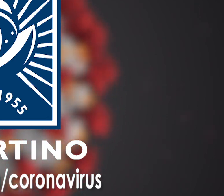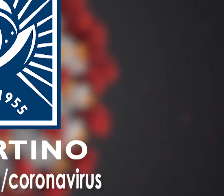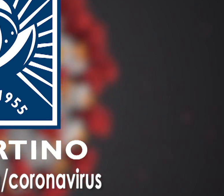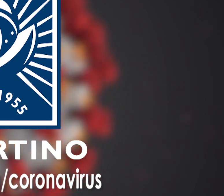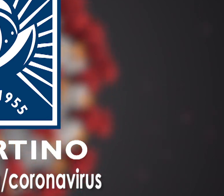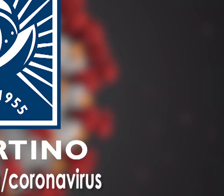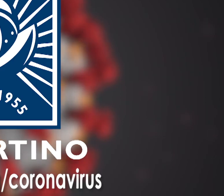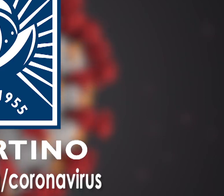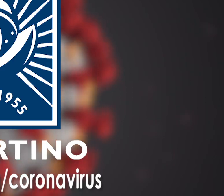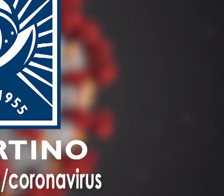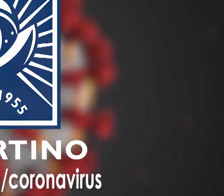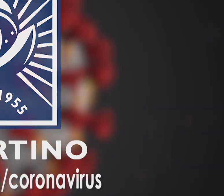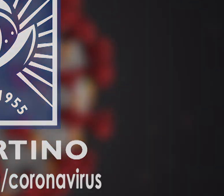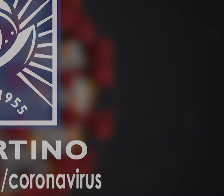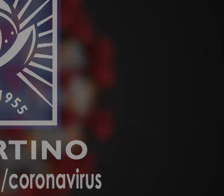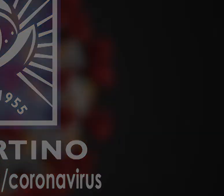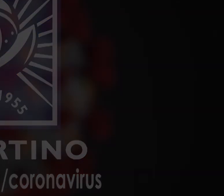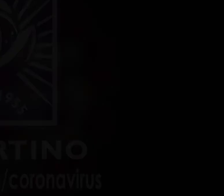cupertino.org/coronavirus.